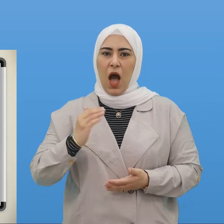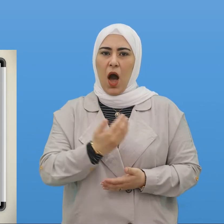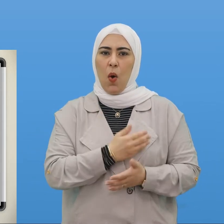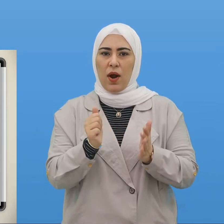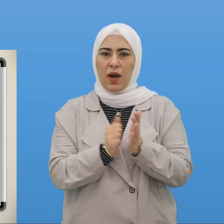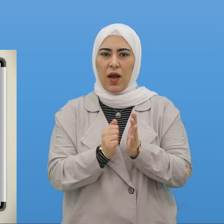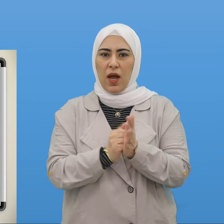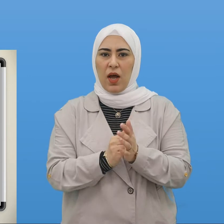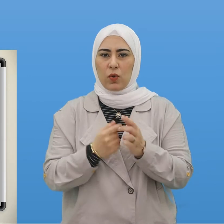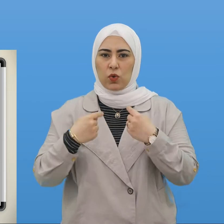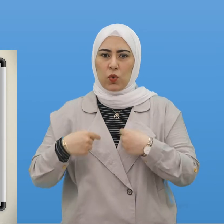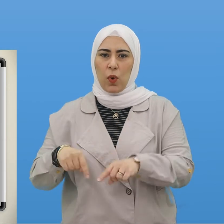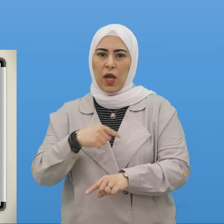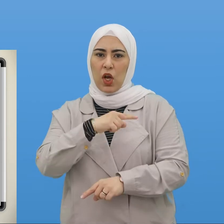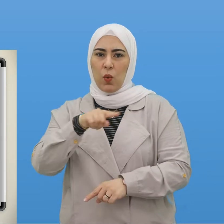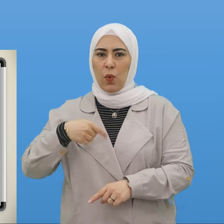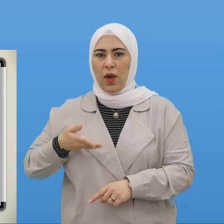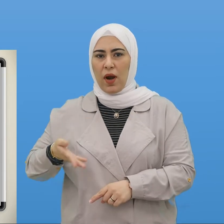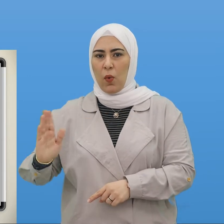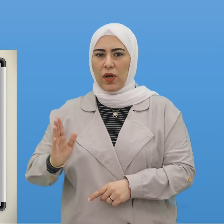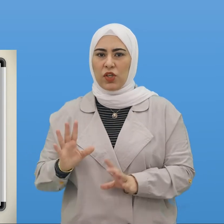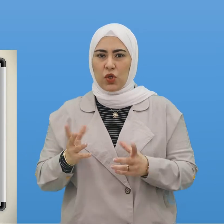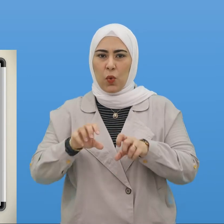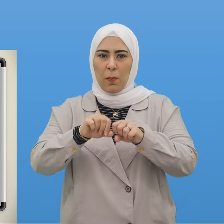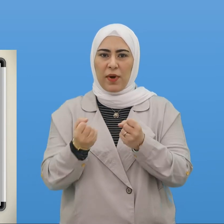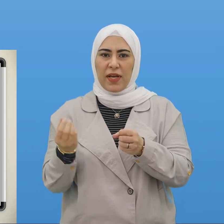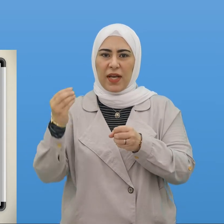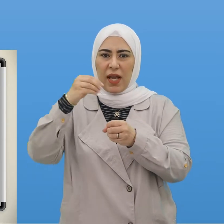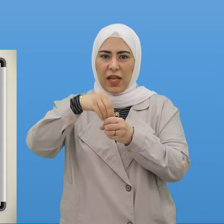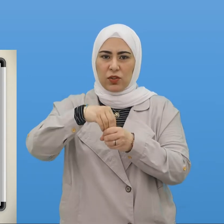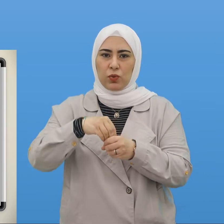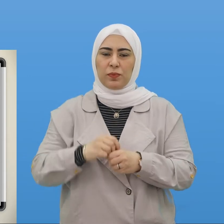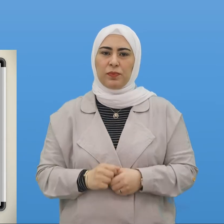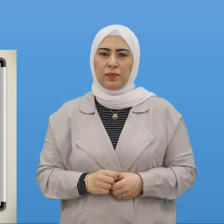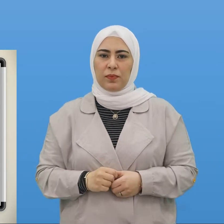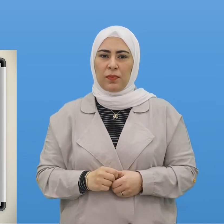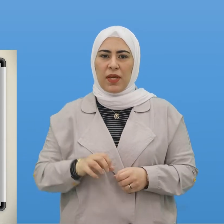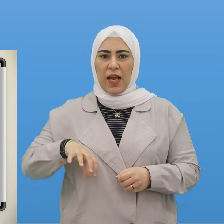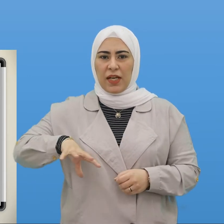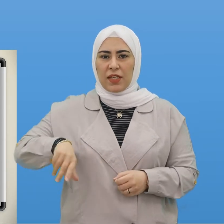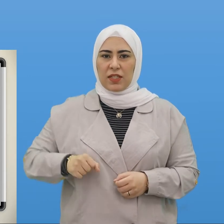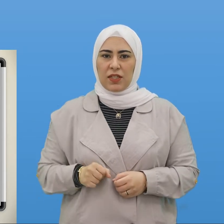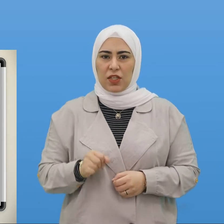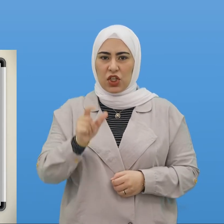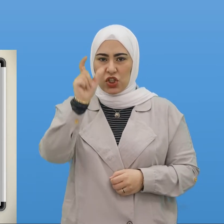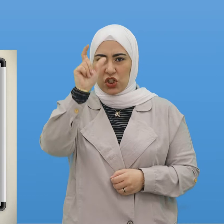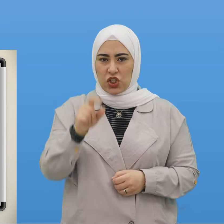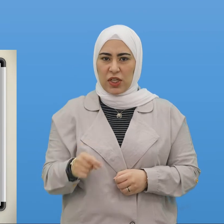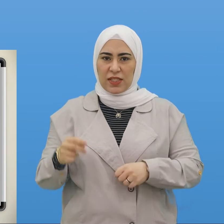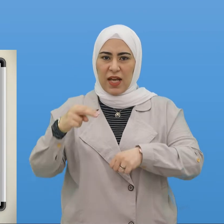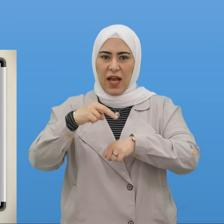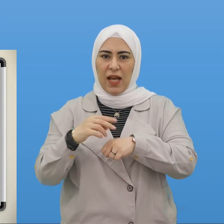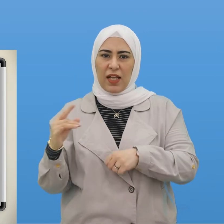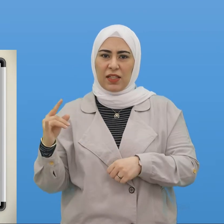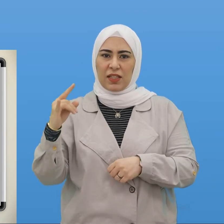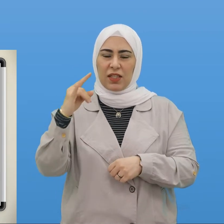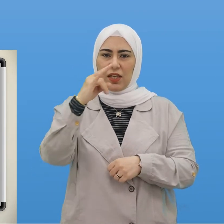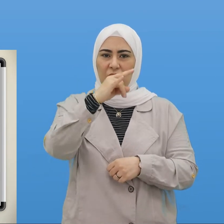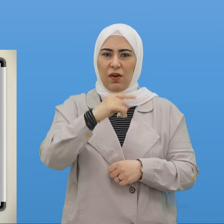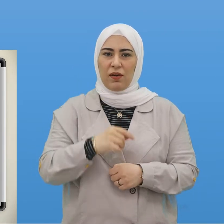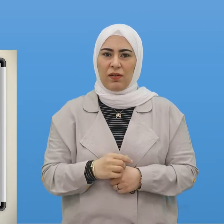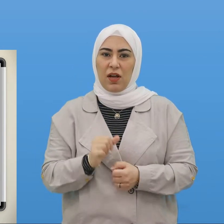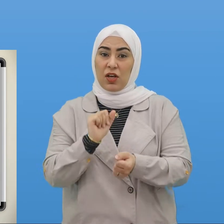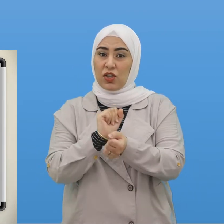house while we were away. Break into. The passenger was charged with possessing